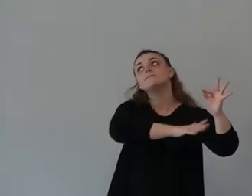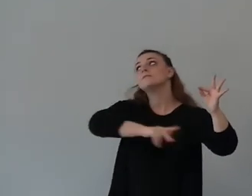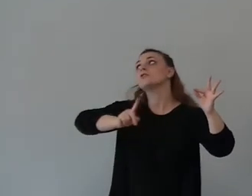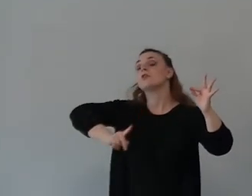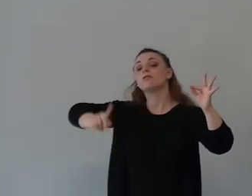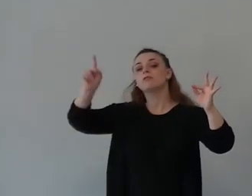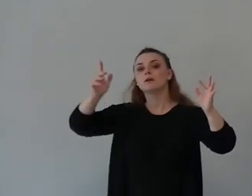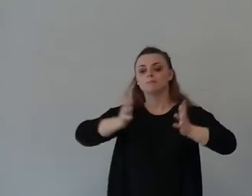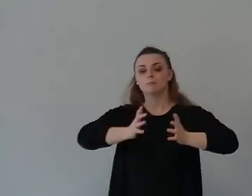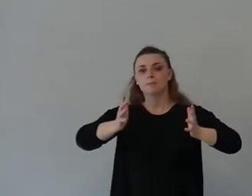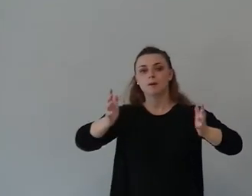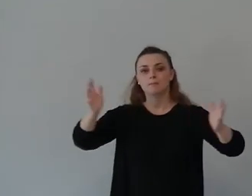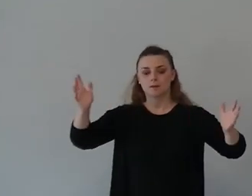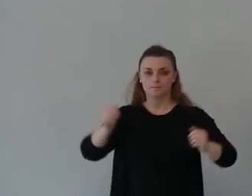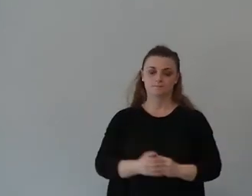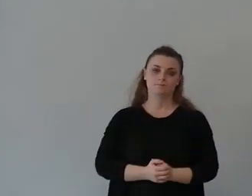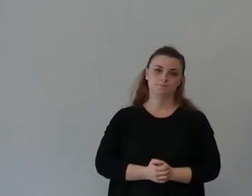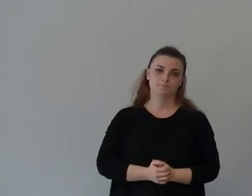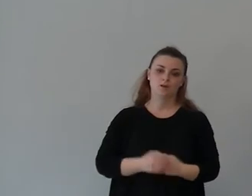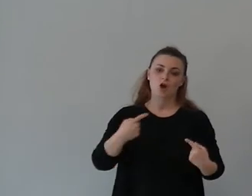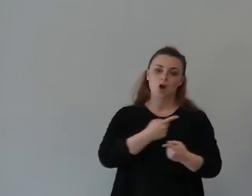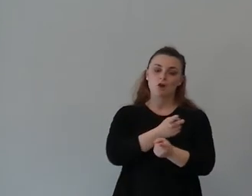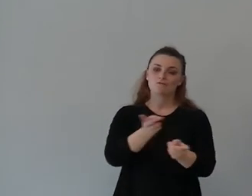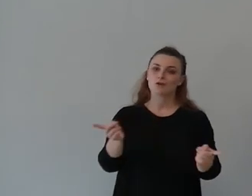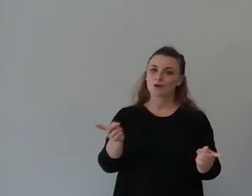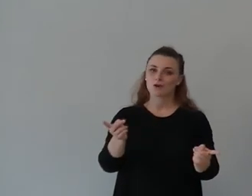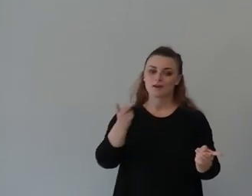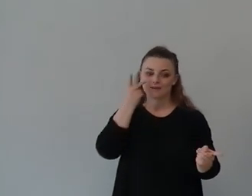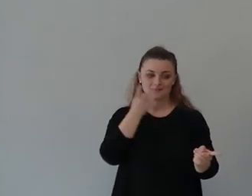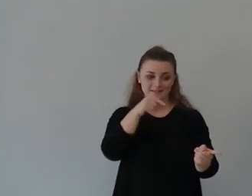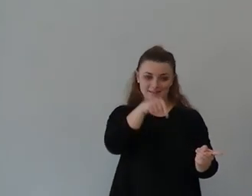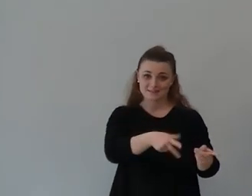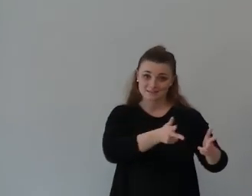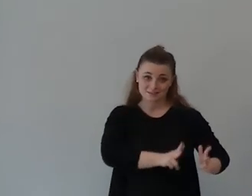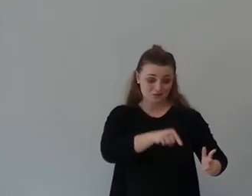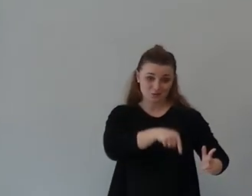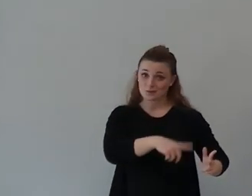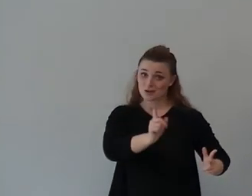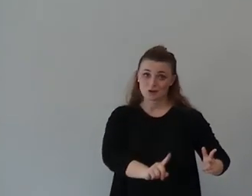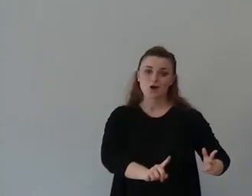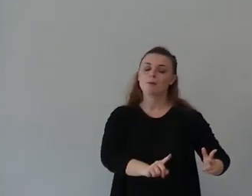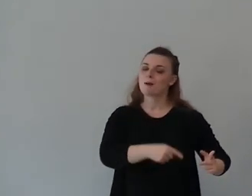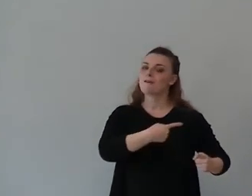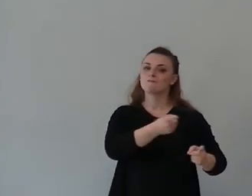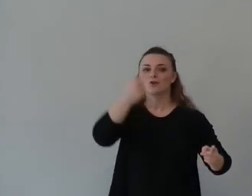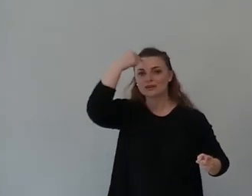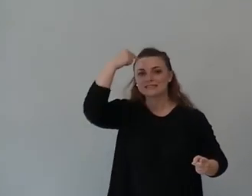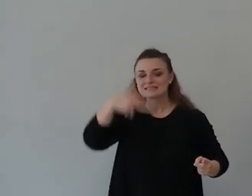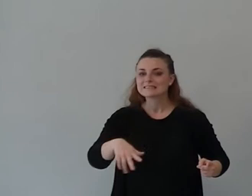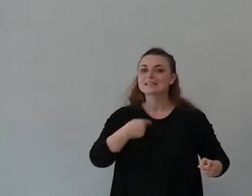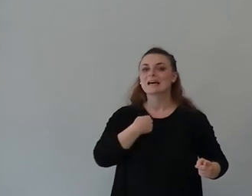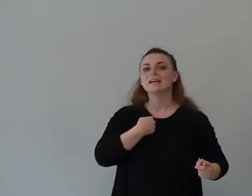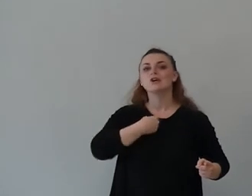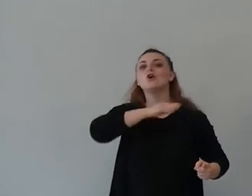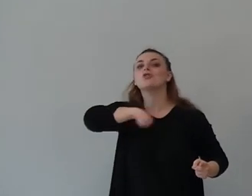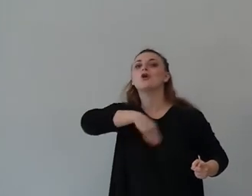qua seduti in chiesa, know that I'm still praying for you. Sapete che anch'io sto pregando per we are God's family. Noi siamo